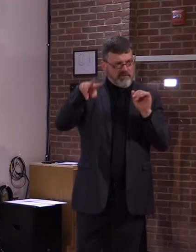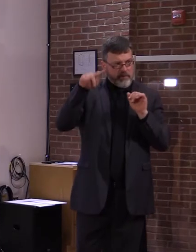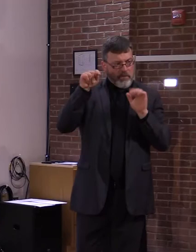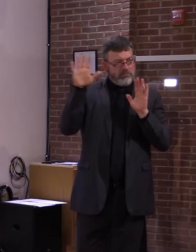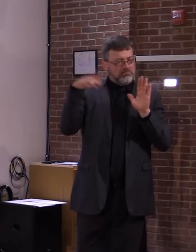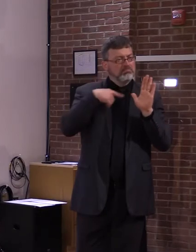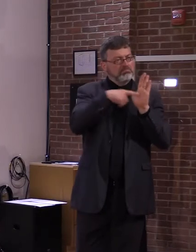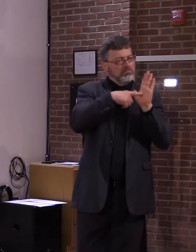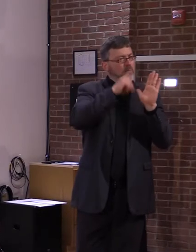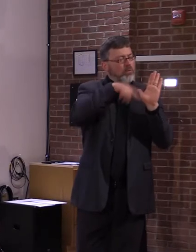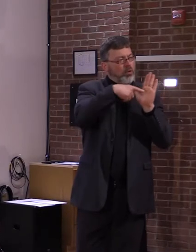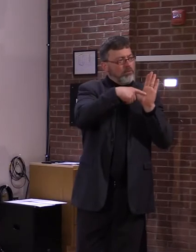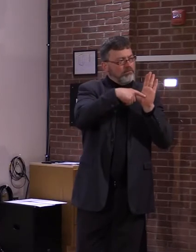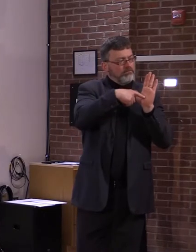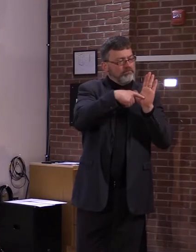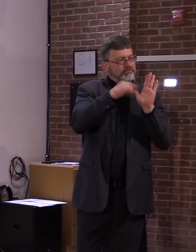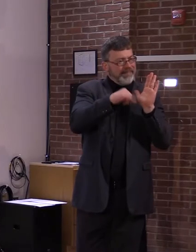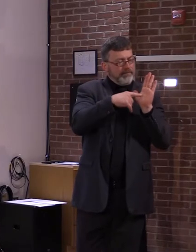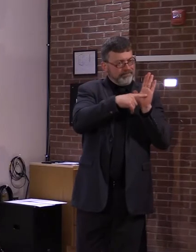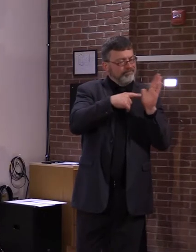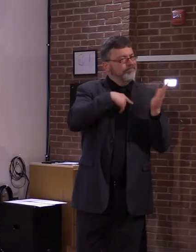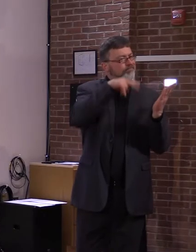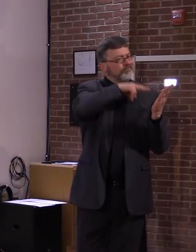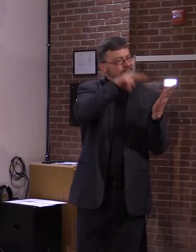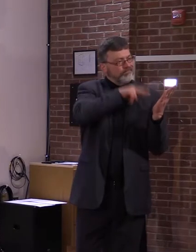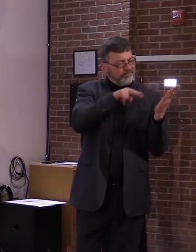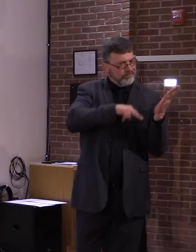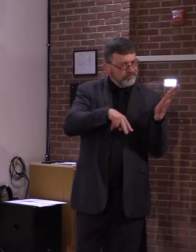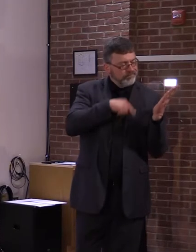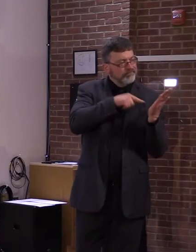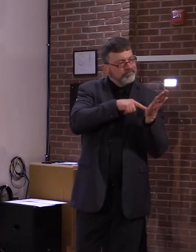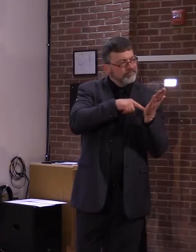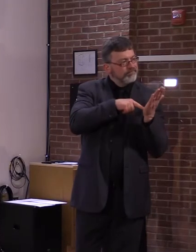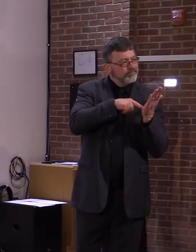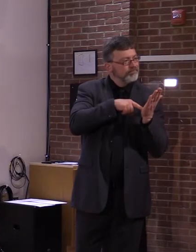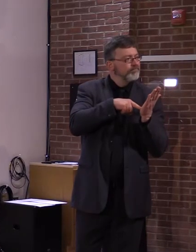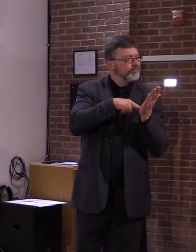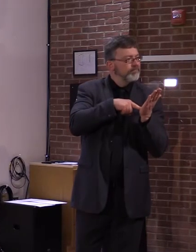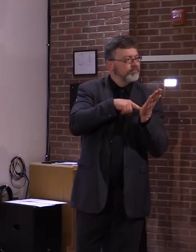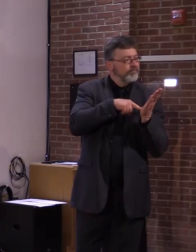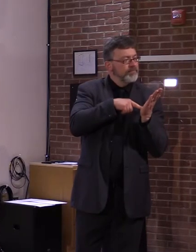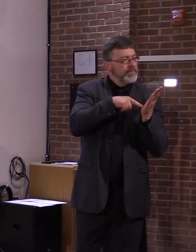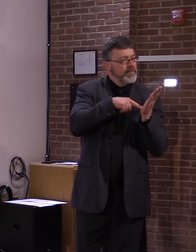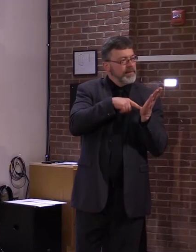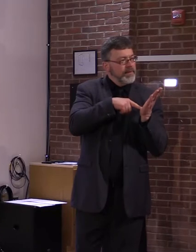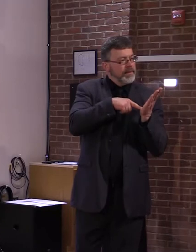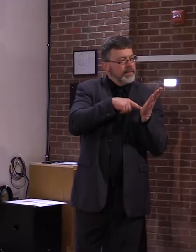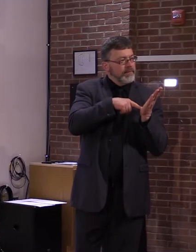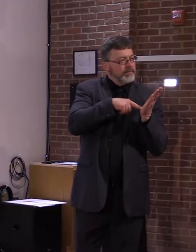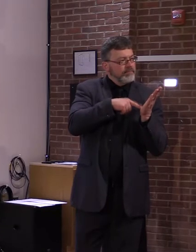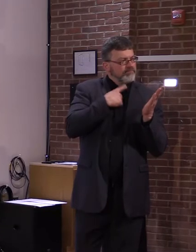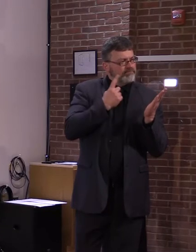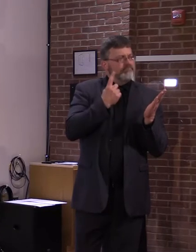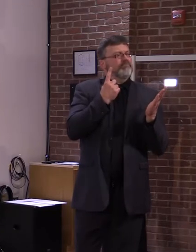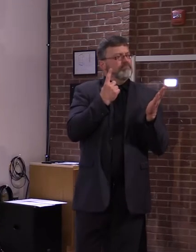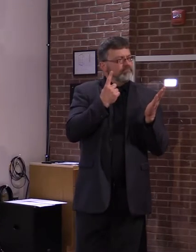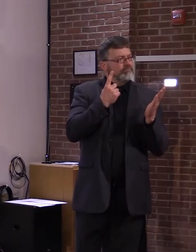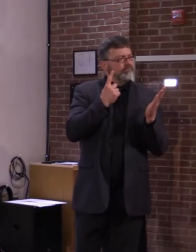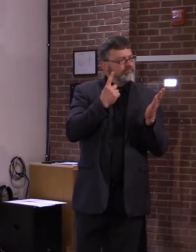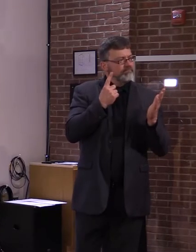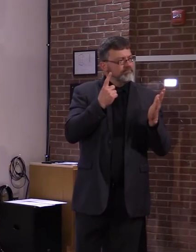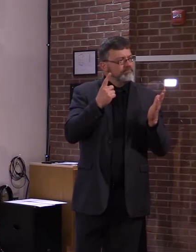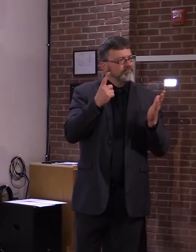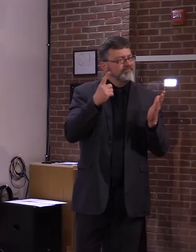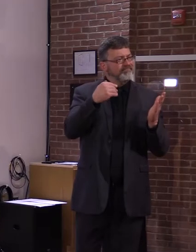over the use or non-use of a face mask. Possibly it was an argument between the trooper and a